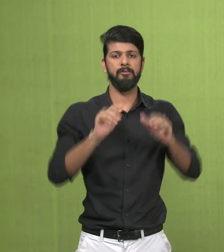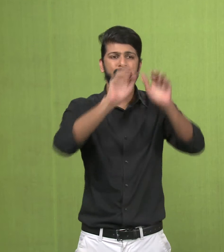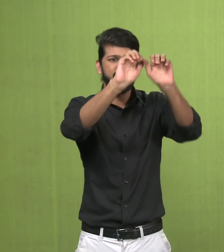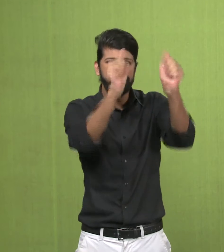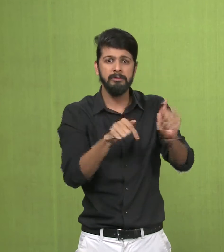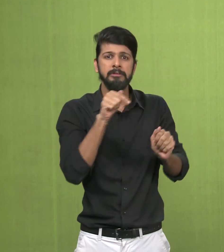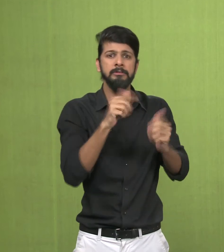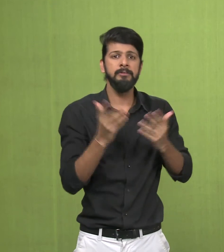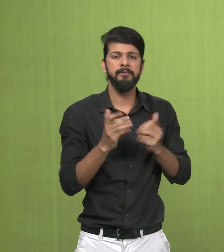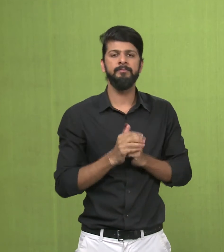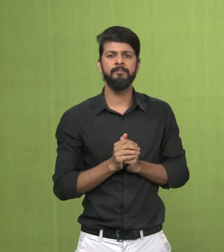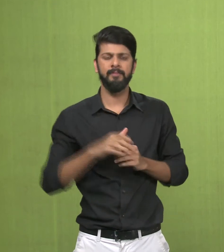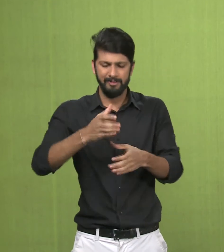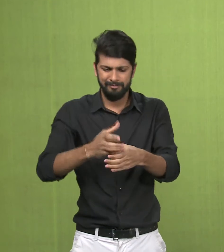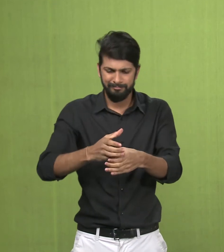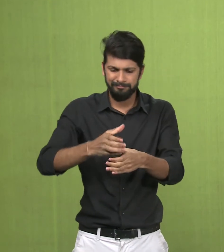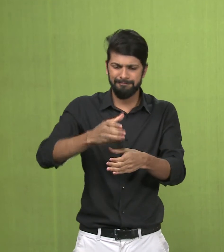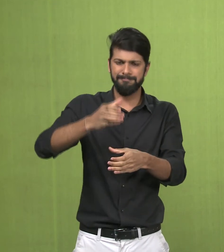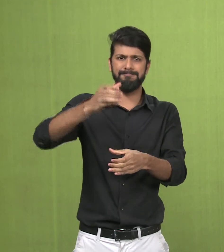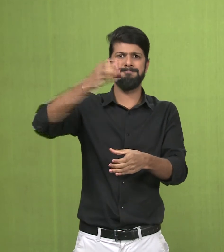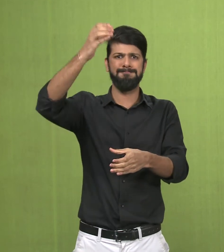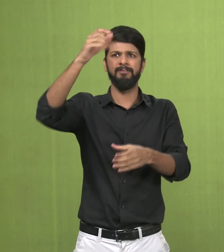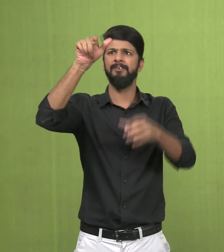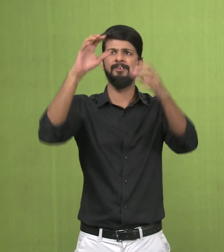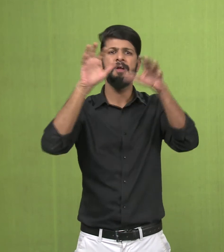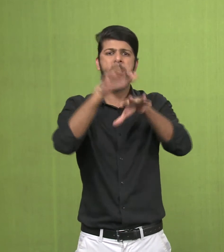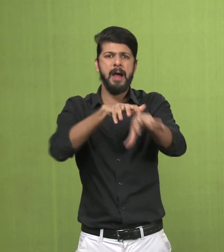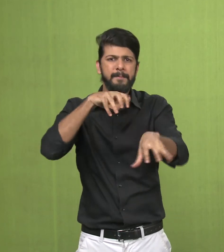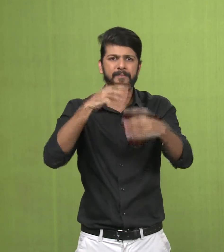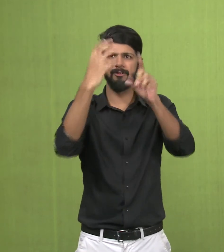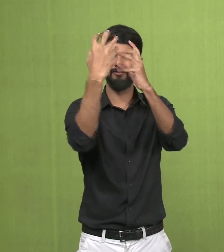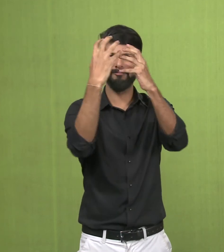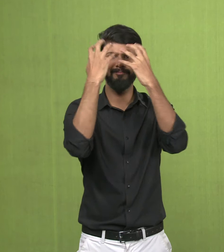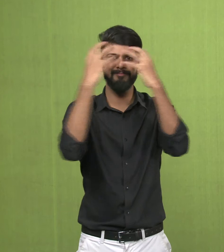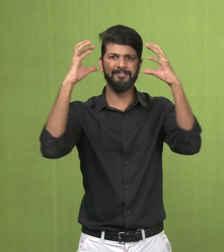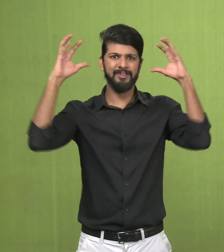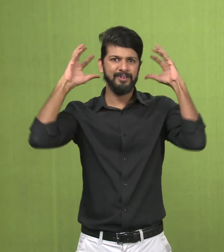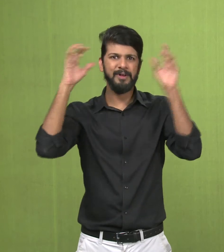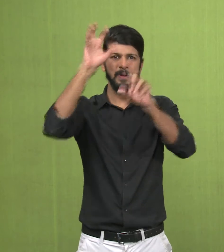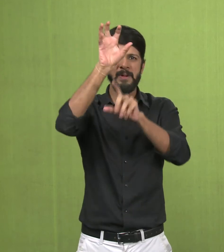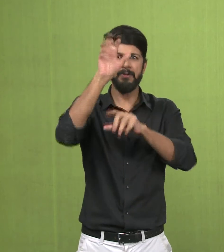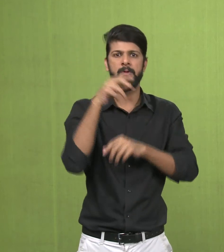And some of the most important sculptures were the pillars of Ashoka.